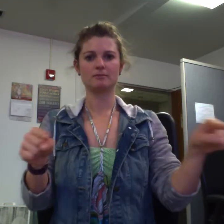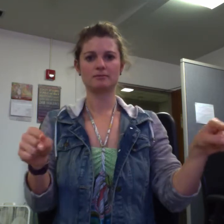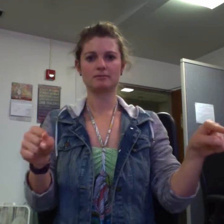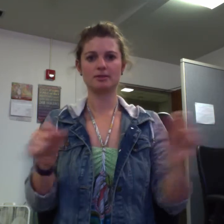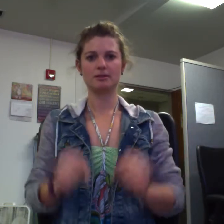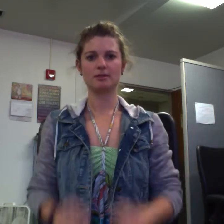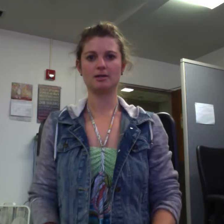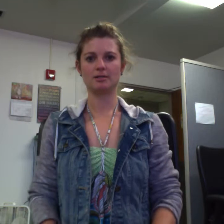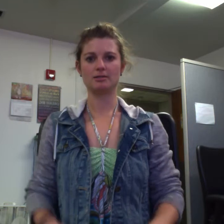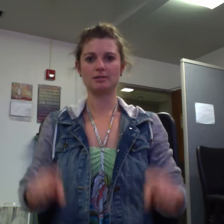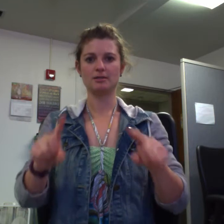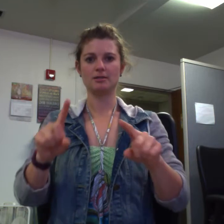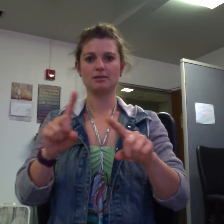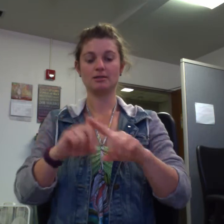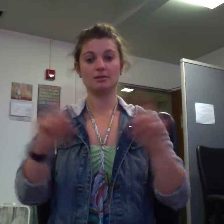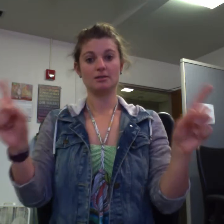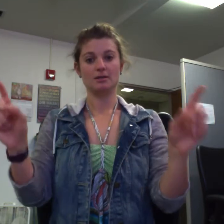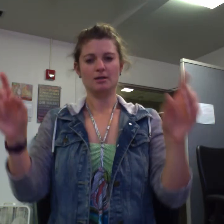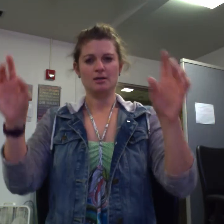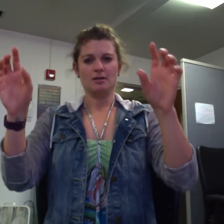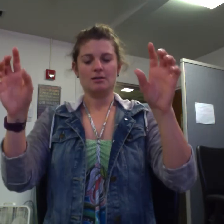chunks. So the idea